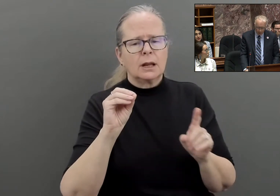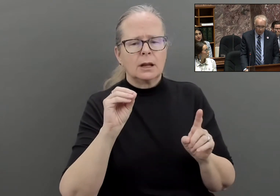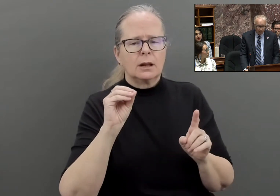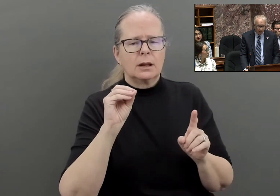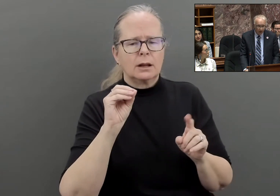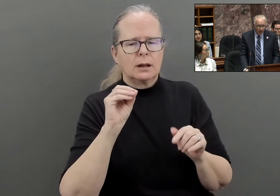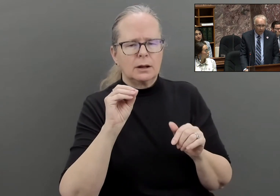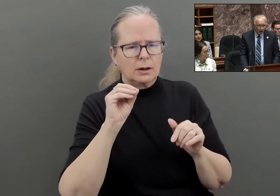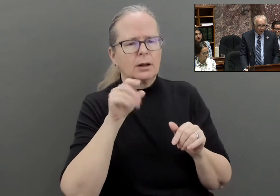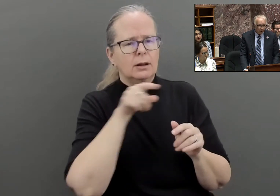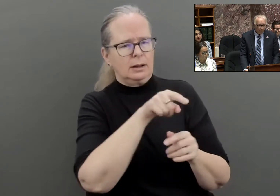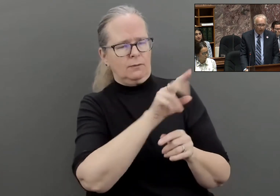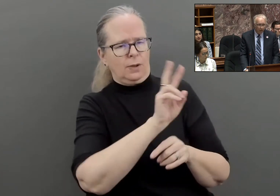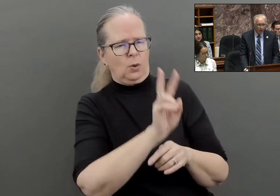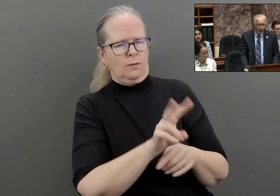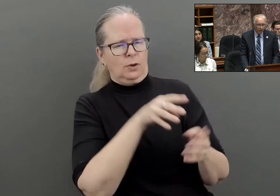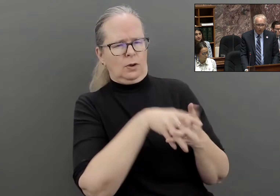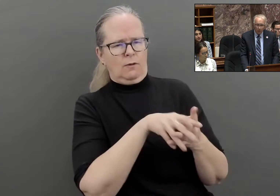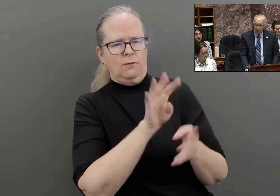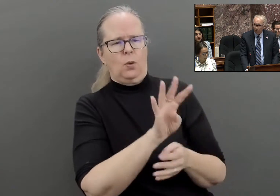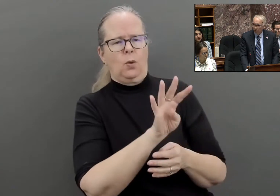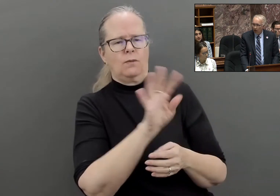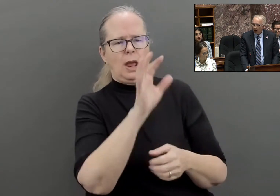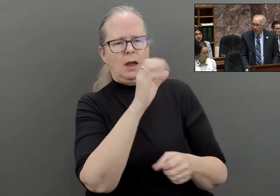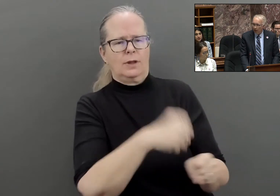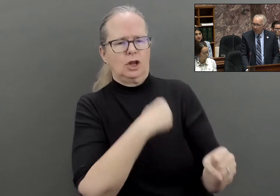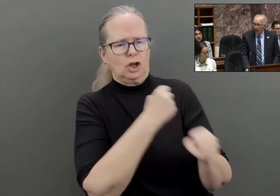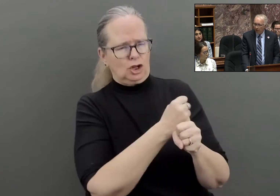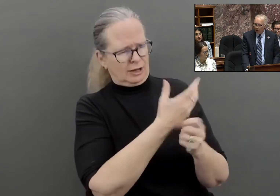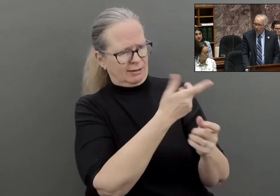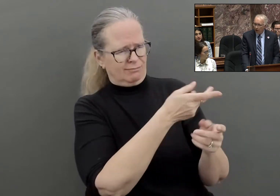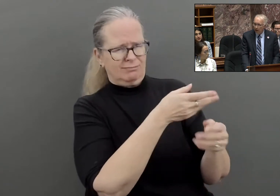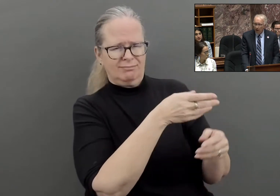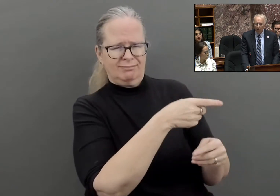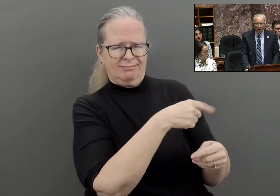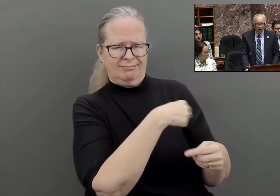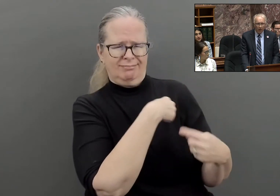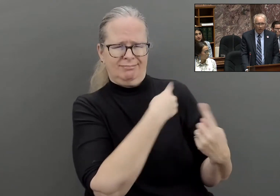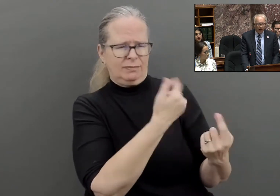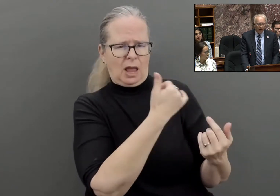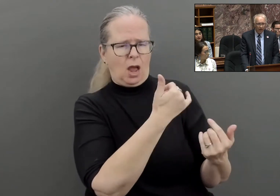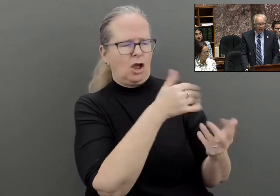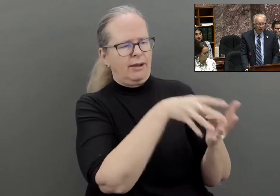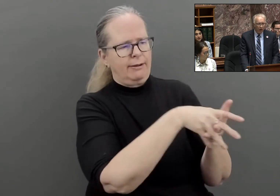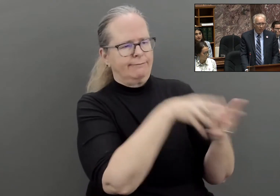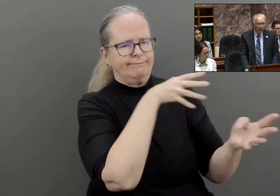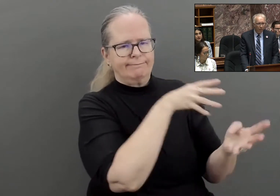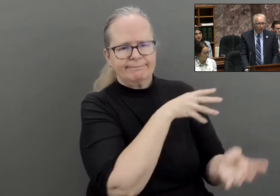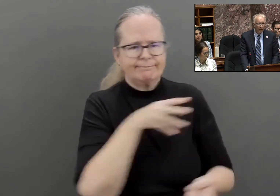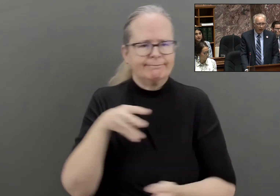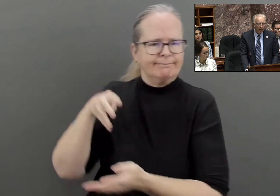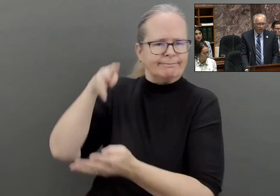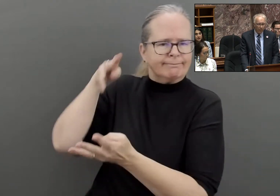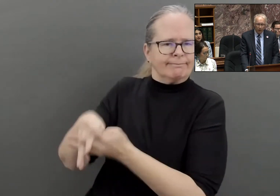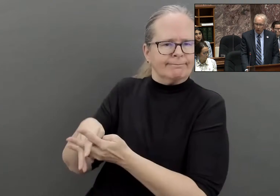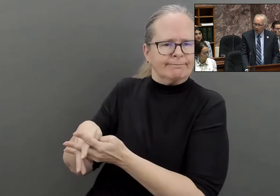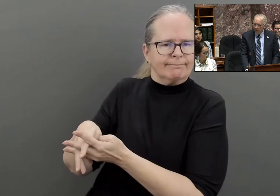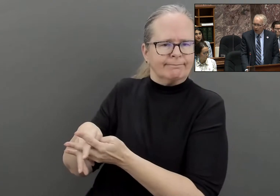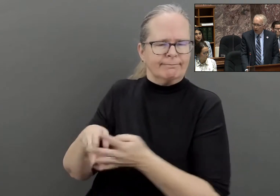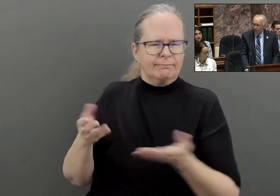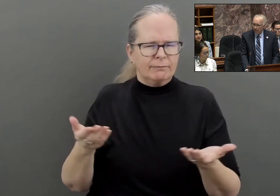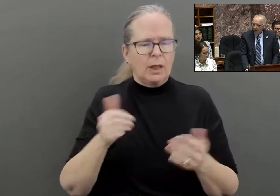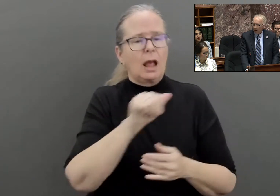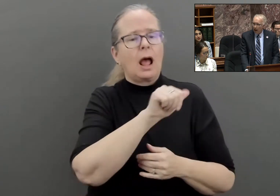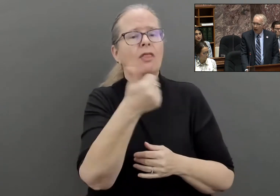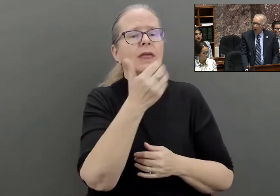the USA. Other companies that I spoke with up at COFI talked about the fact that they've been operating for decades in British